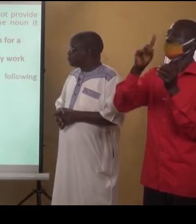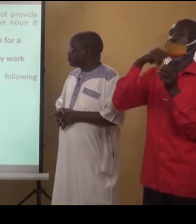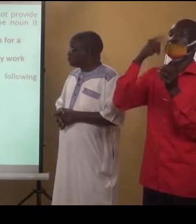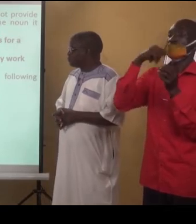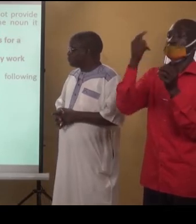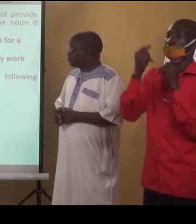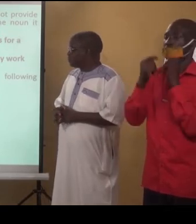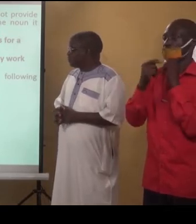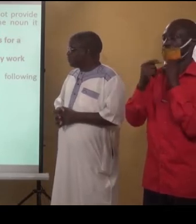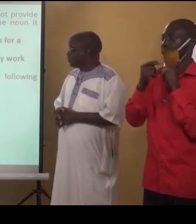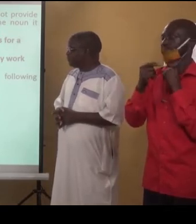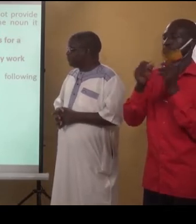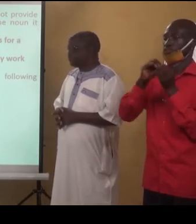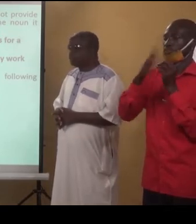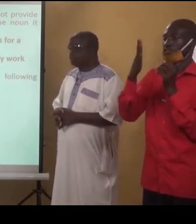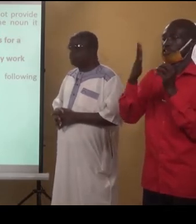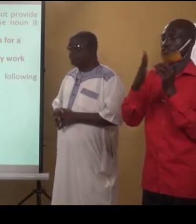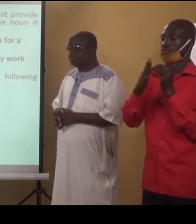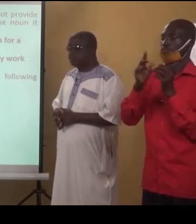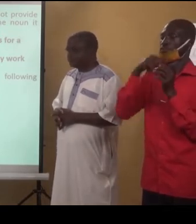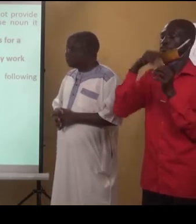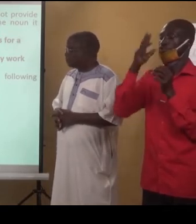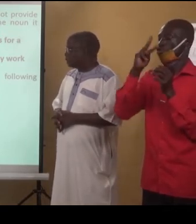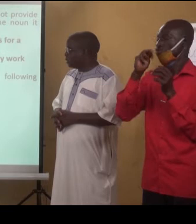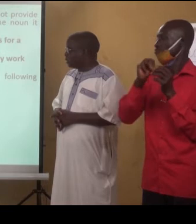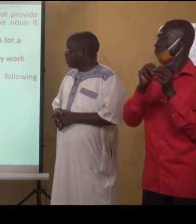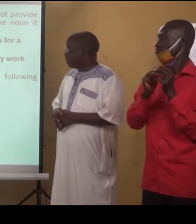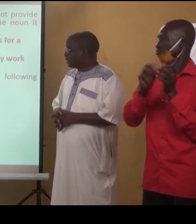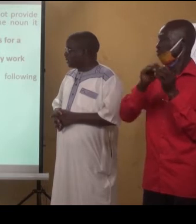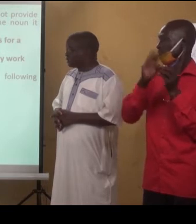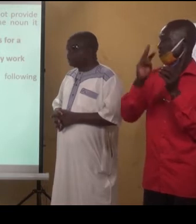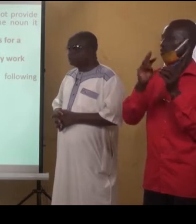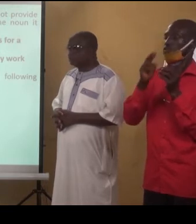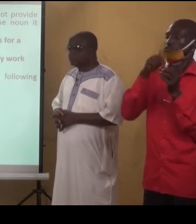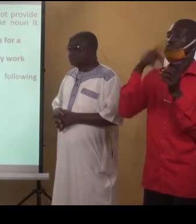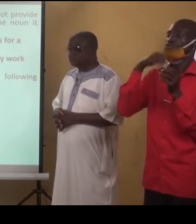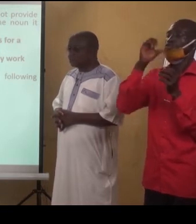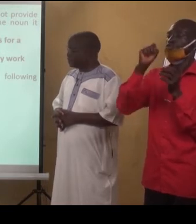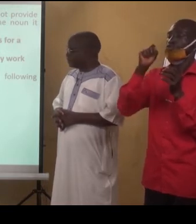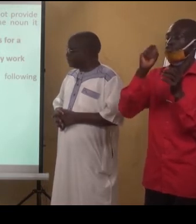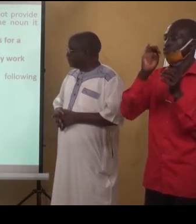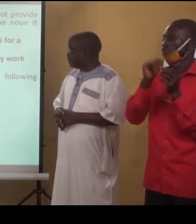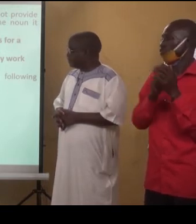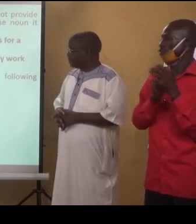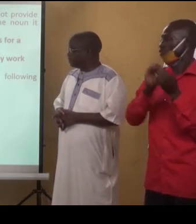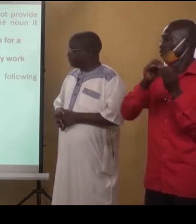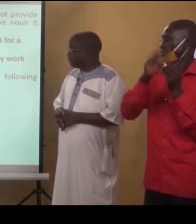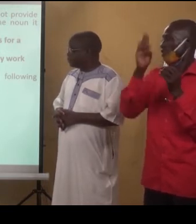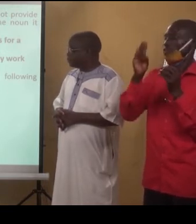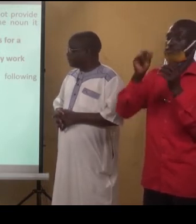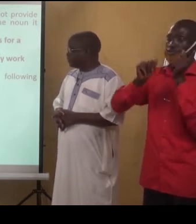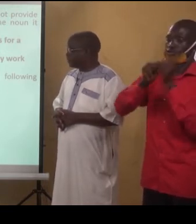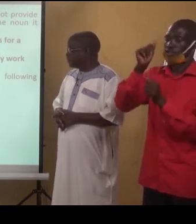who. Number five, whom. Number six, whose. Number